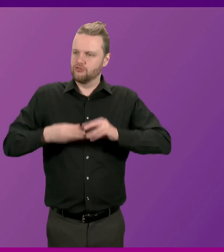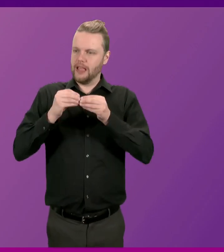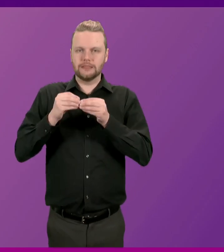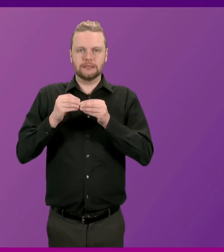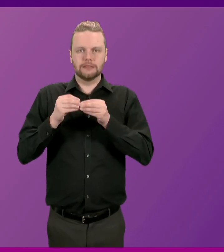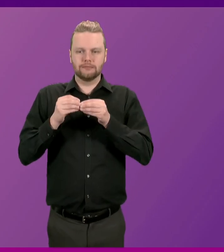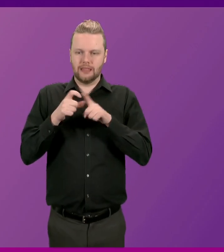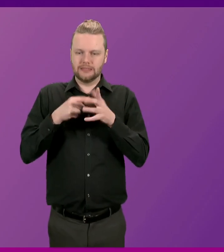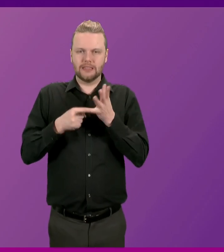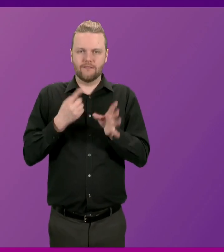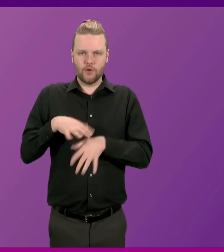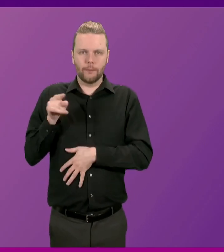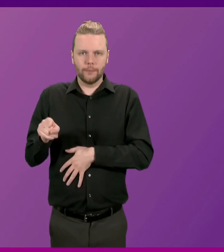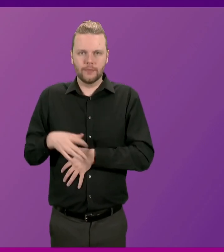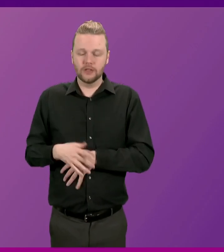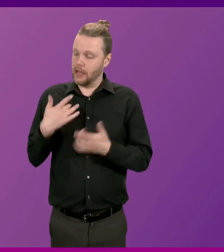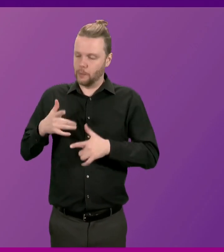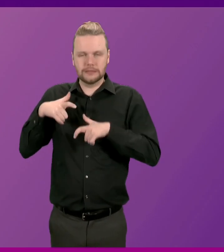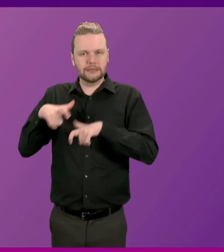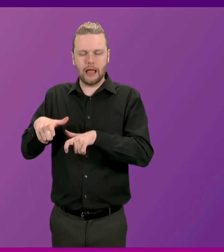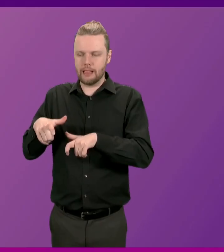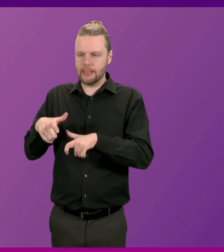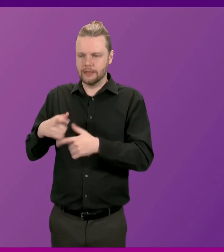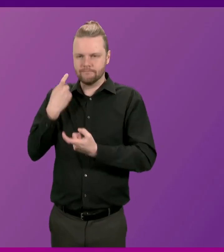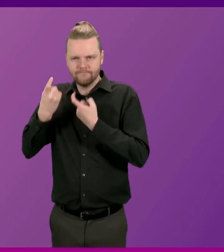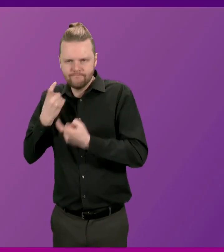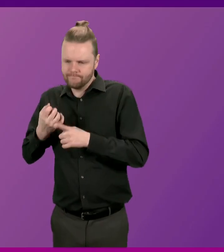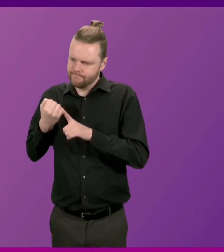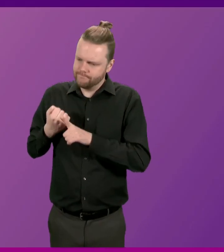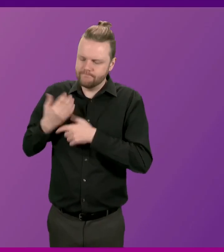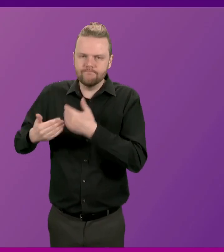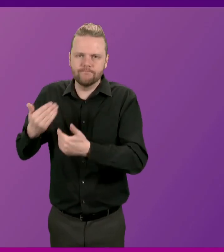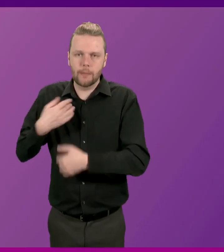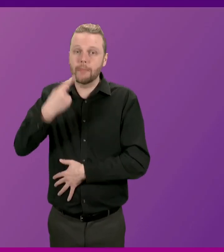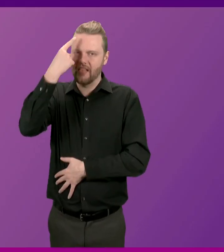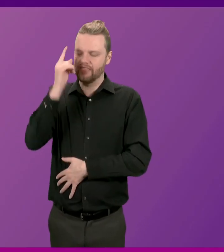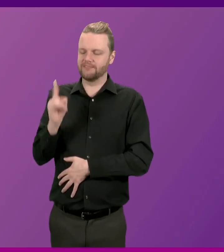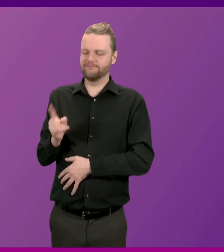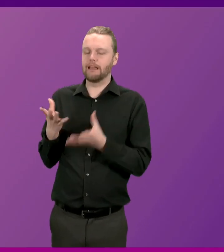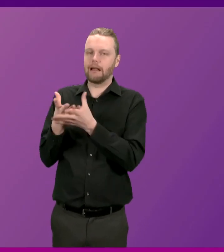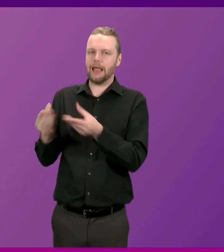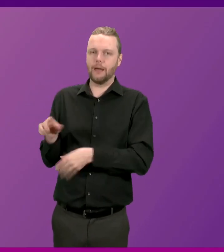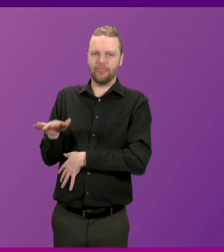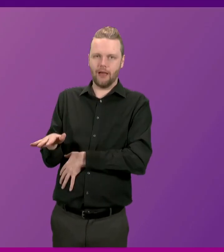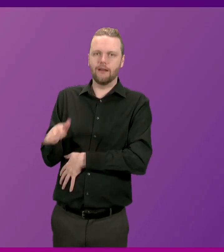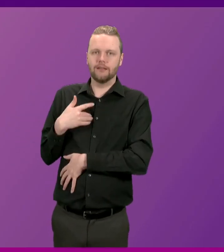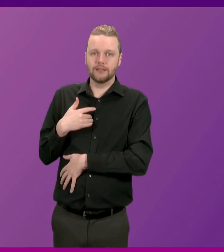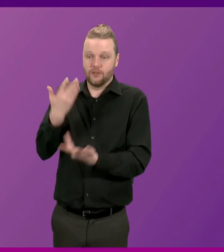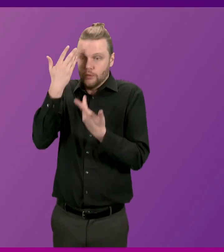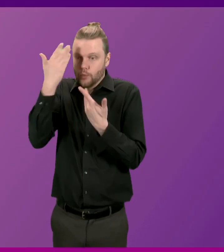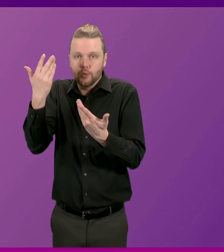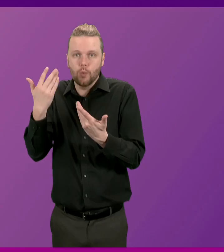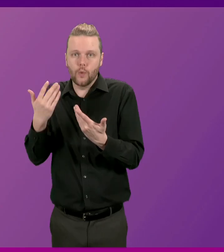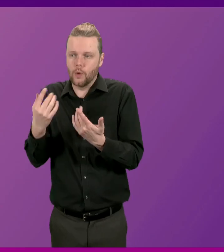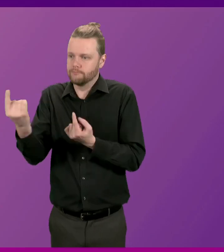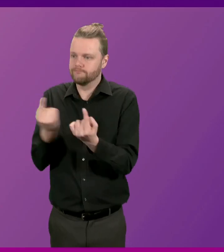So it's something that I will still carry on pursuing, but I think there is a big gap there. If we don't know those people